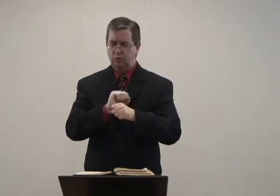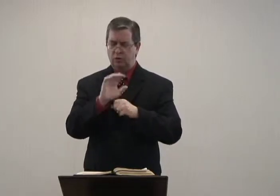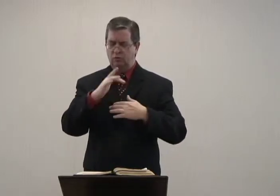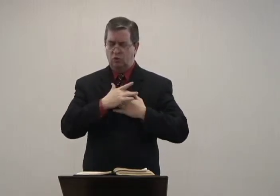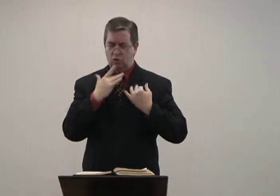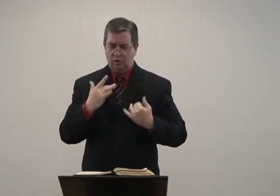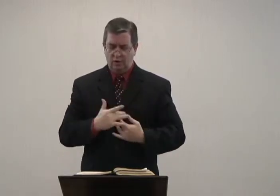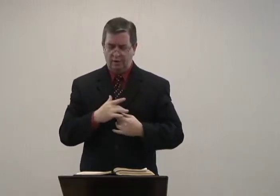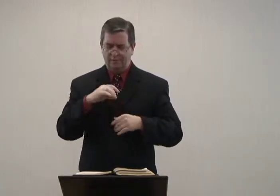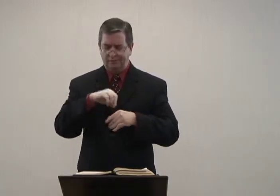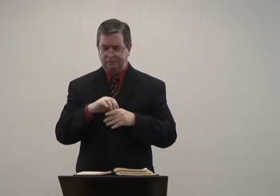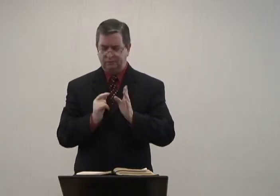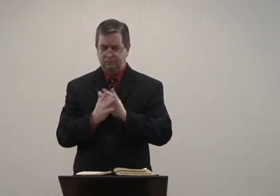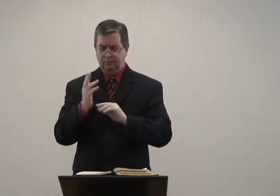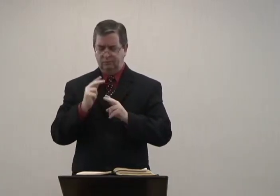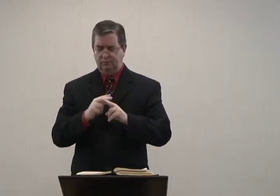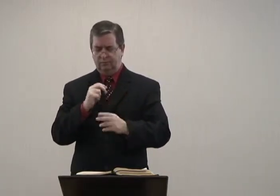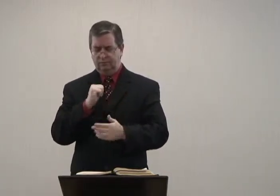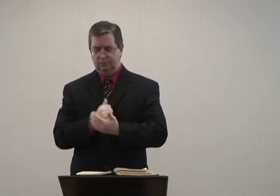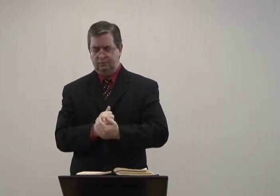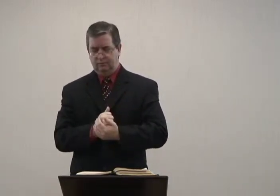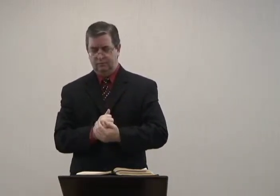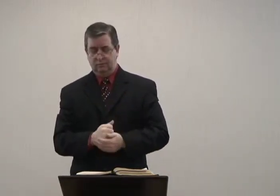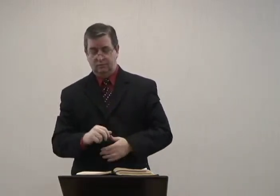With the Holy Spirit being at my heart. In Jesus' name,